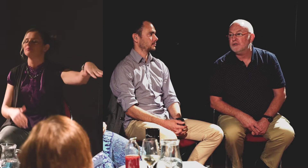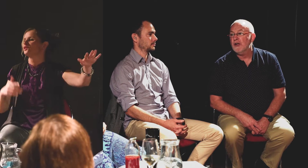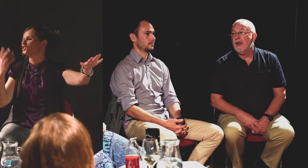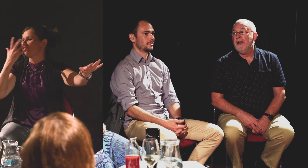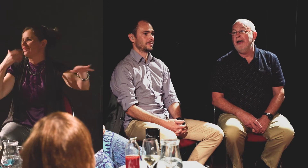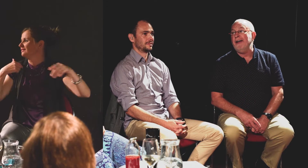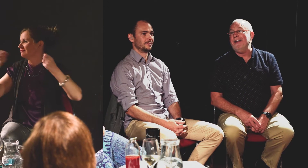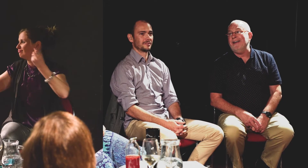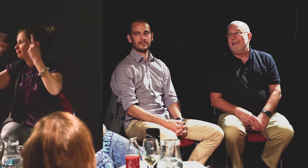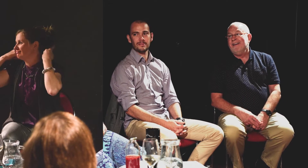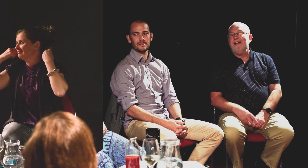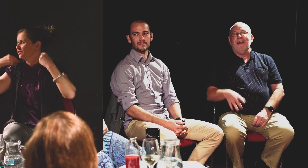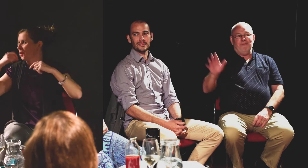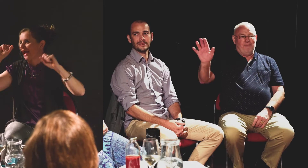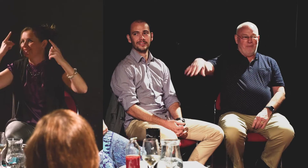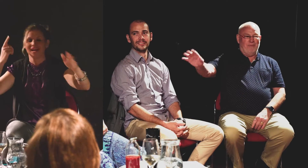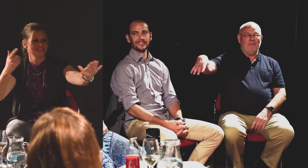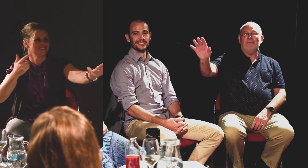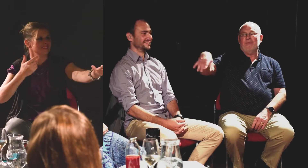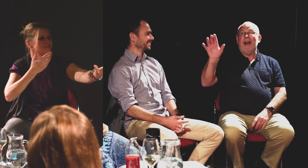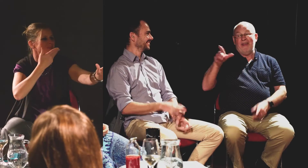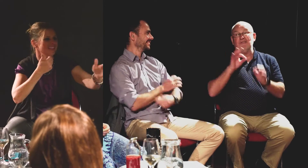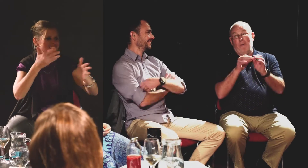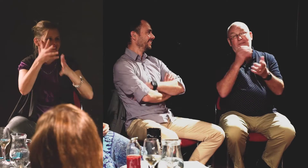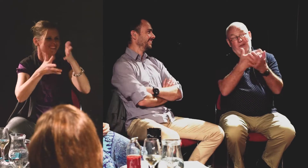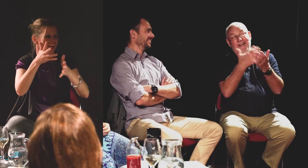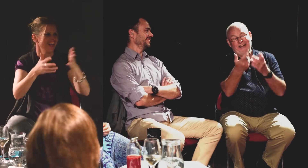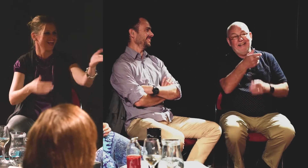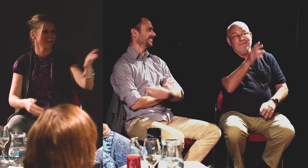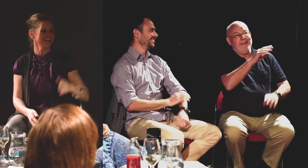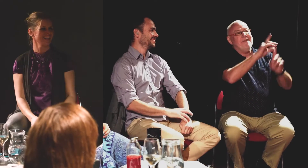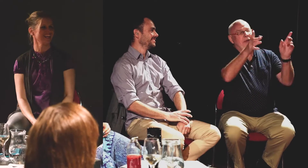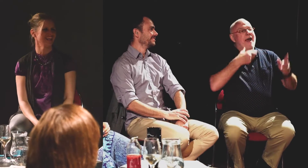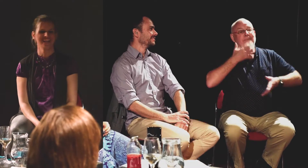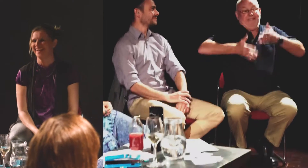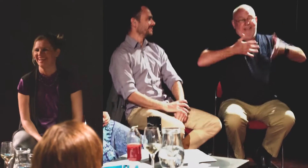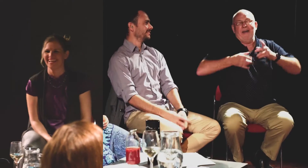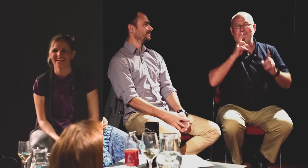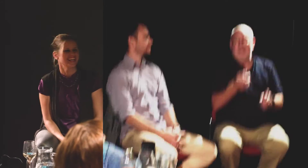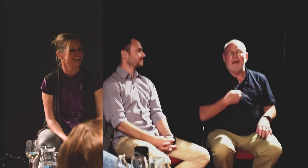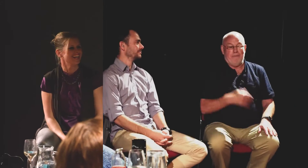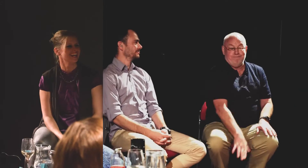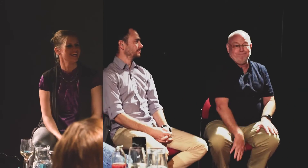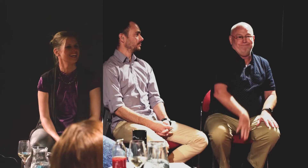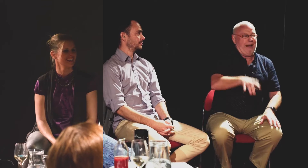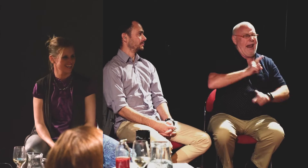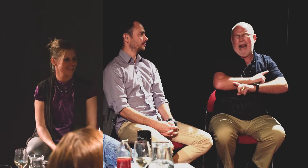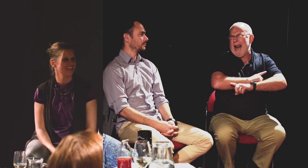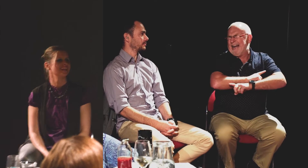Because we weren't allowed to use signing. See, I couldn't understand what the hell he was just saying. I'm sorry, I've got no idea what you're saying. Can you sign, please?